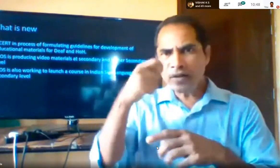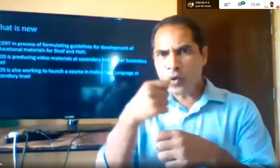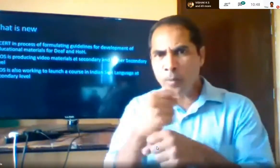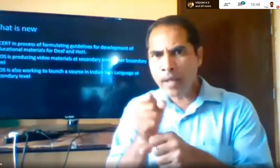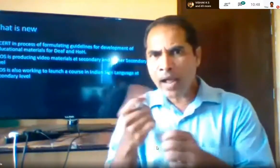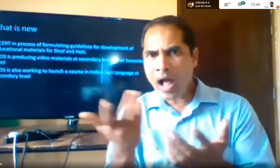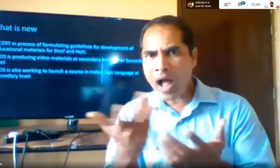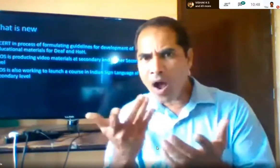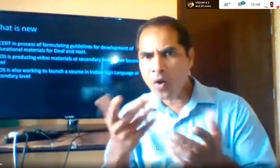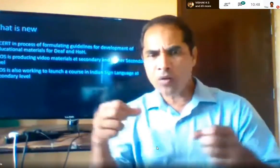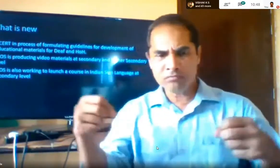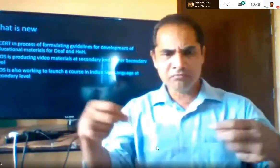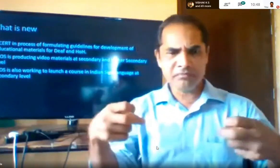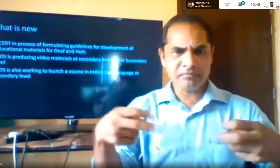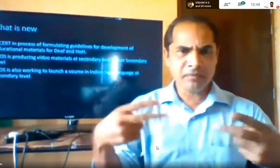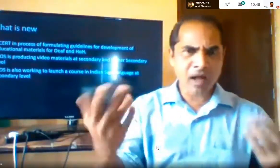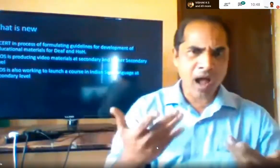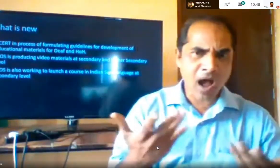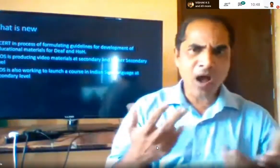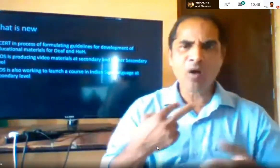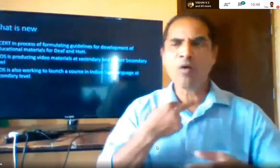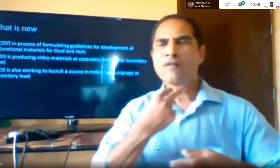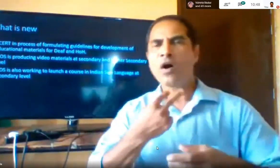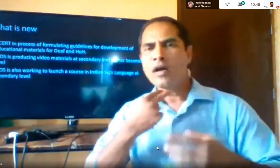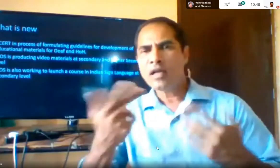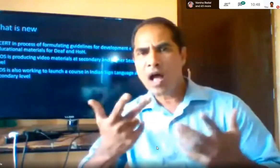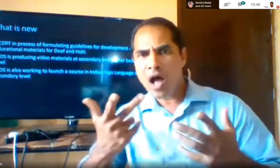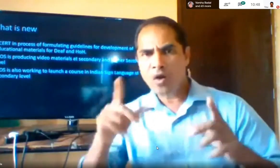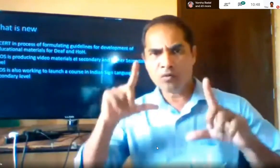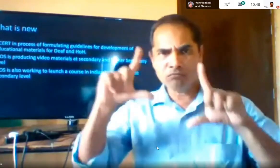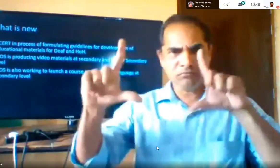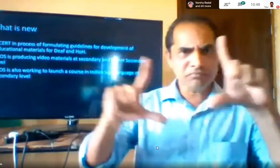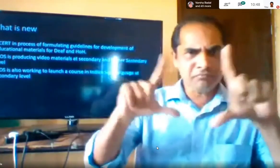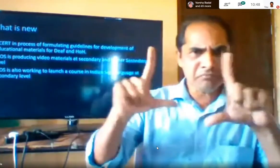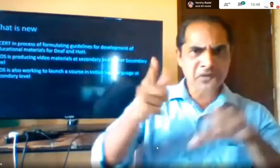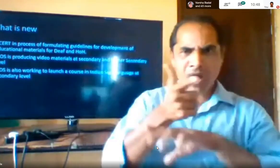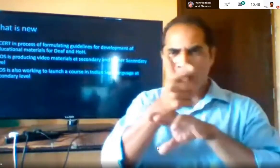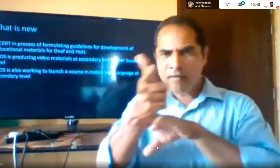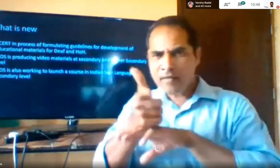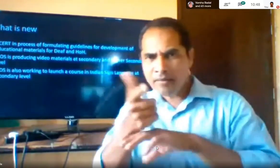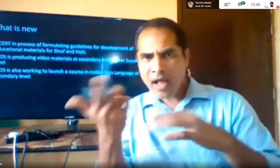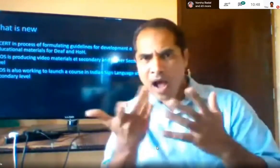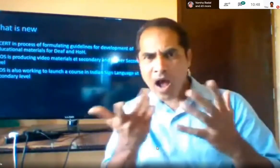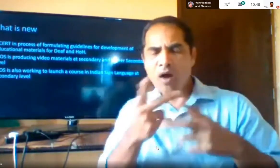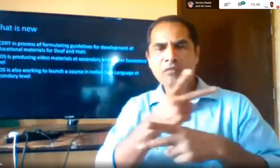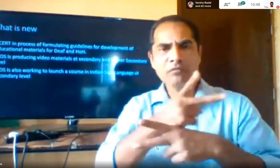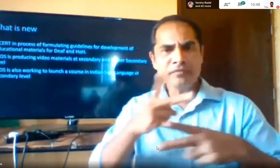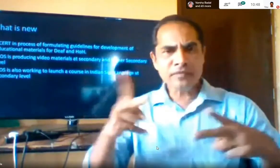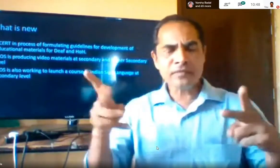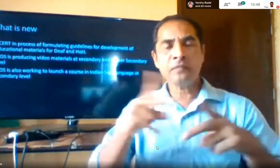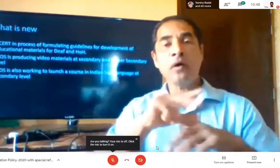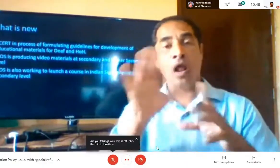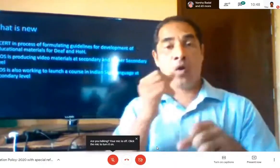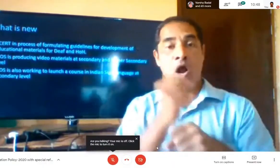So accessibility for the deaf people to make the videos, subtitle, the voicing, the shooting, video shooting,